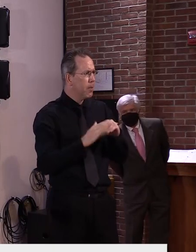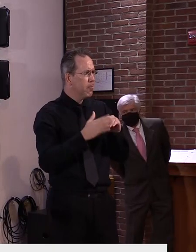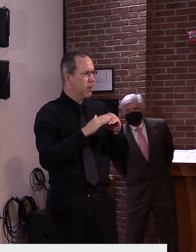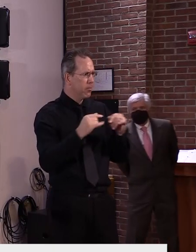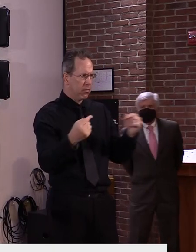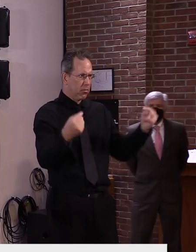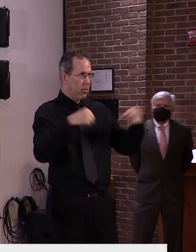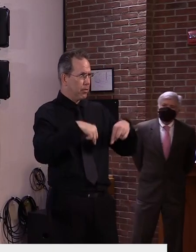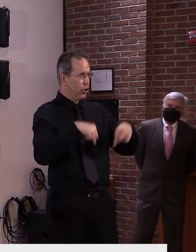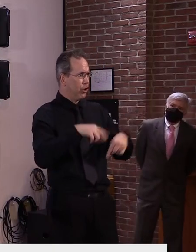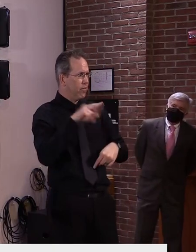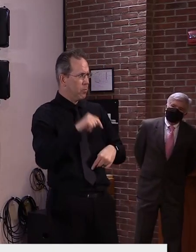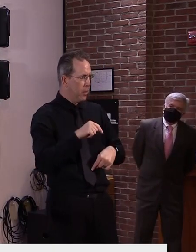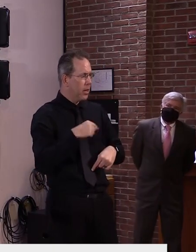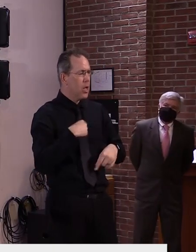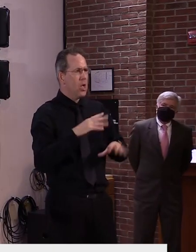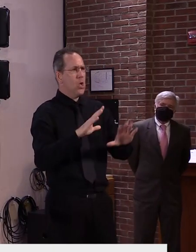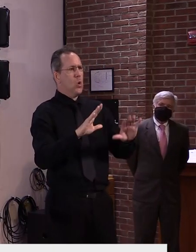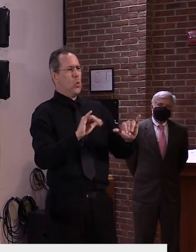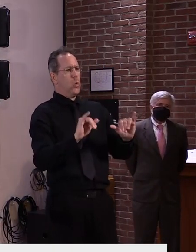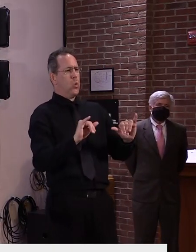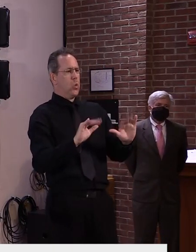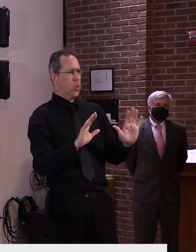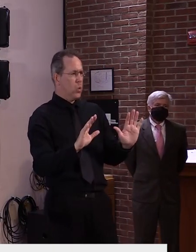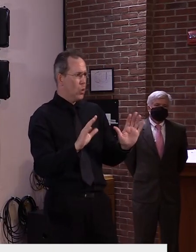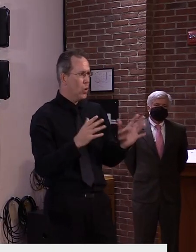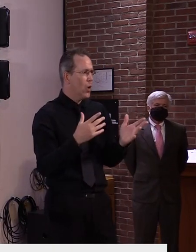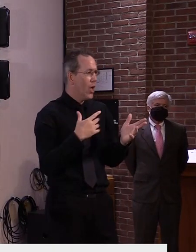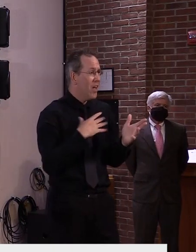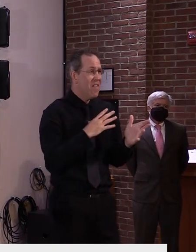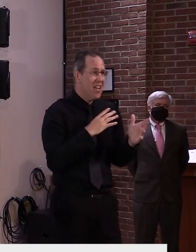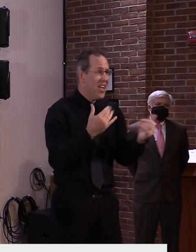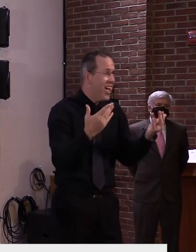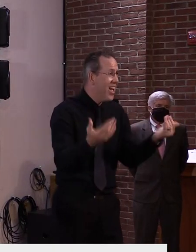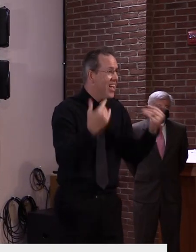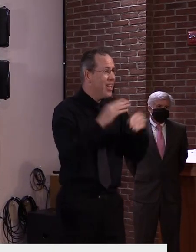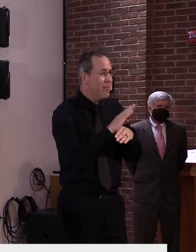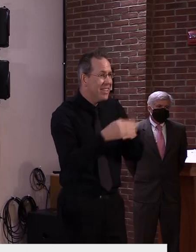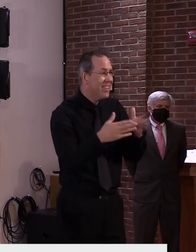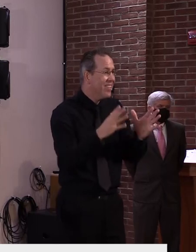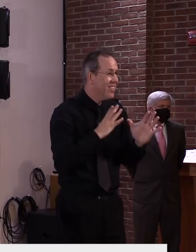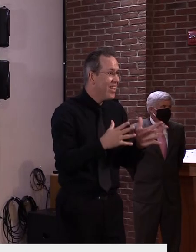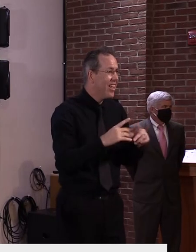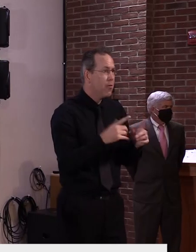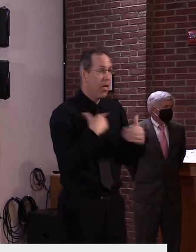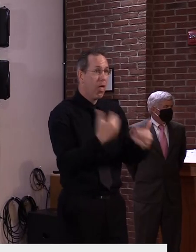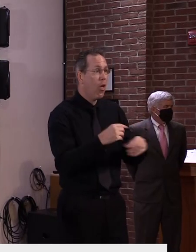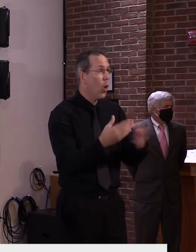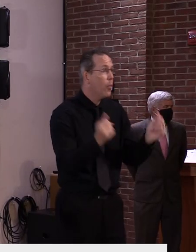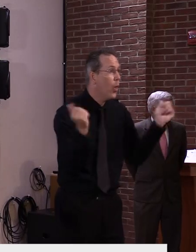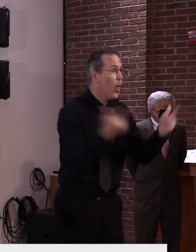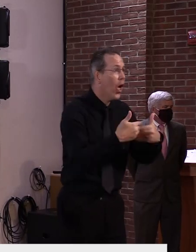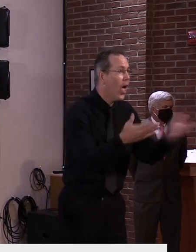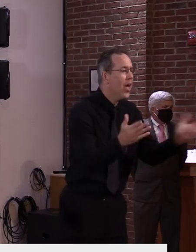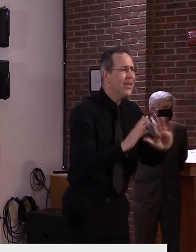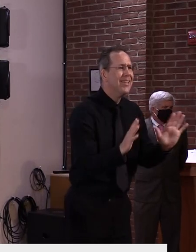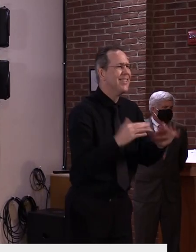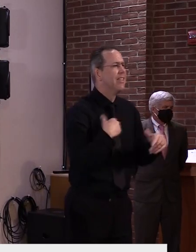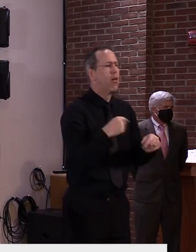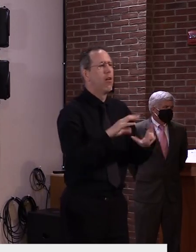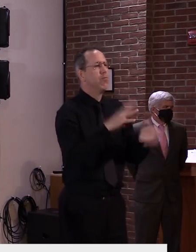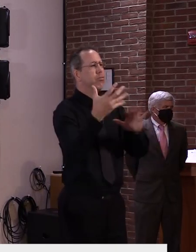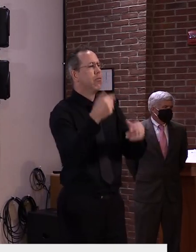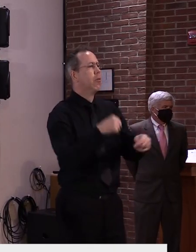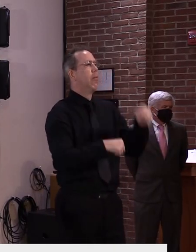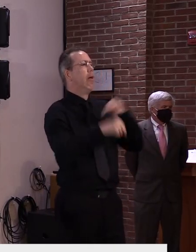So I don't want to open things up any further, because I don't want to retreat. I don't want to go backwards. I want to move forward. So we're in